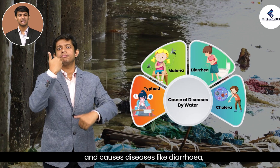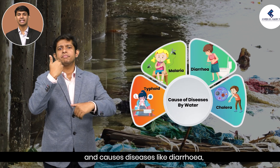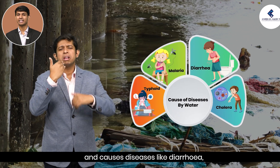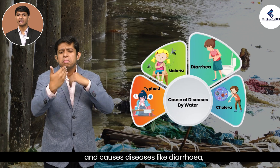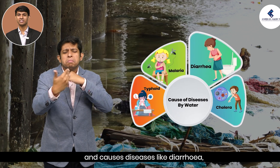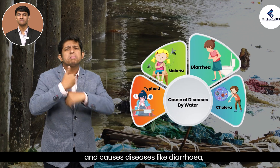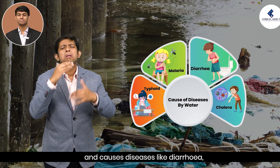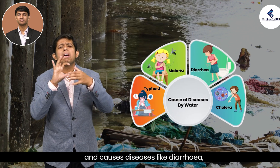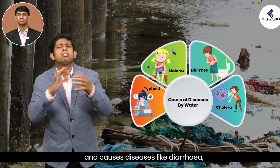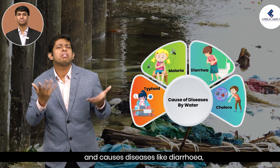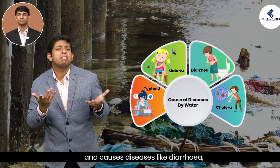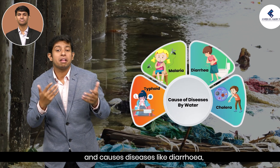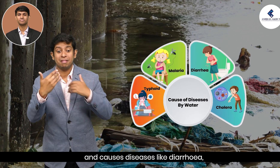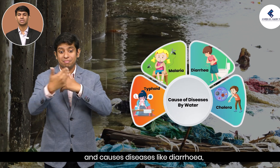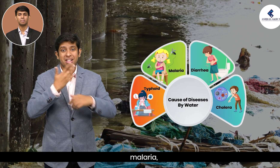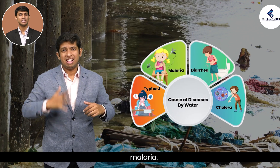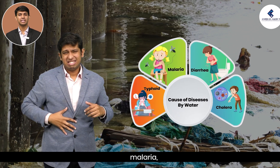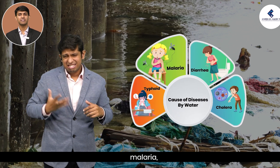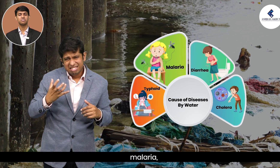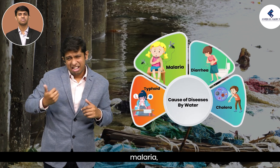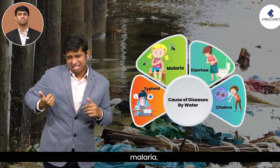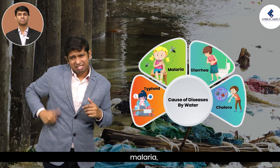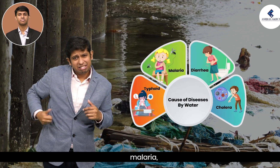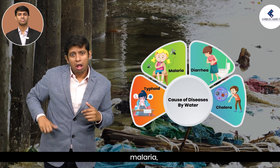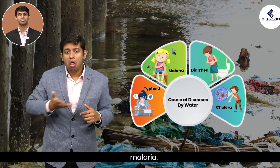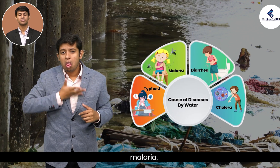diseases like diarrhea, malaria,